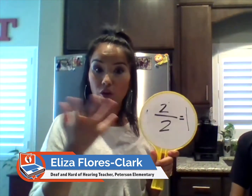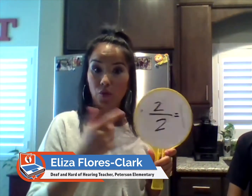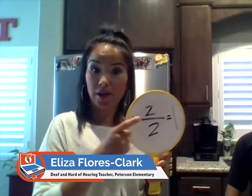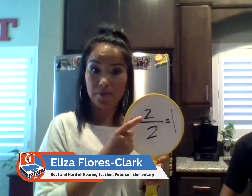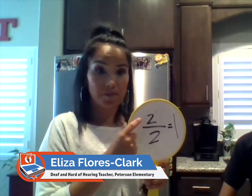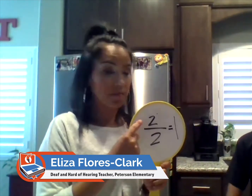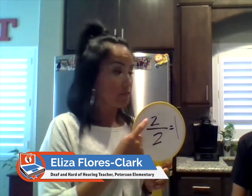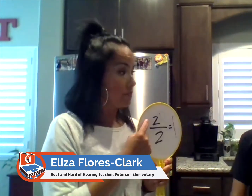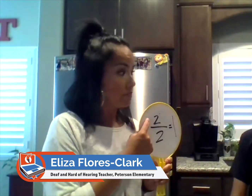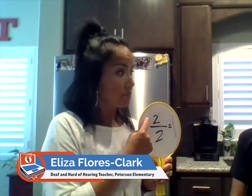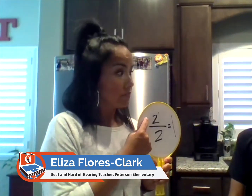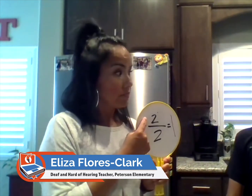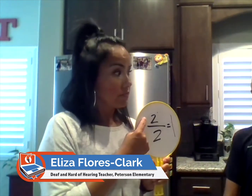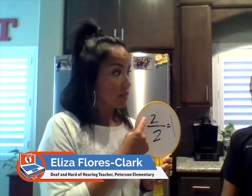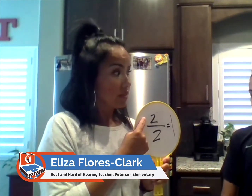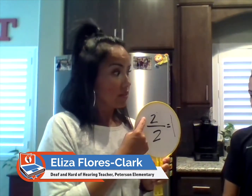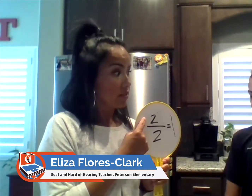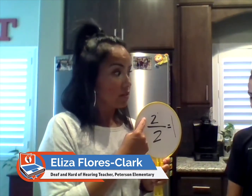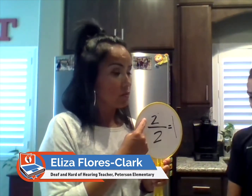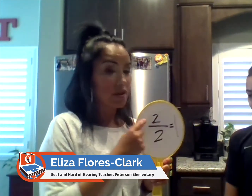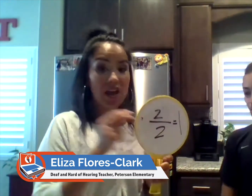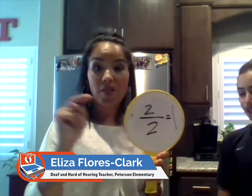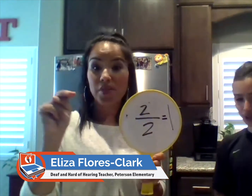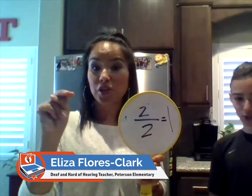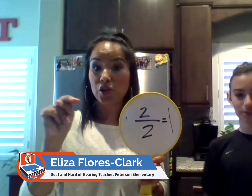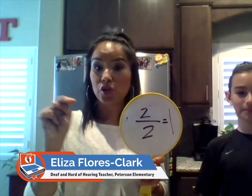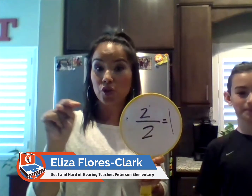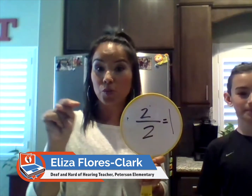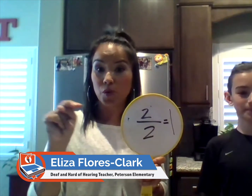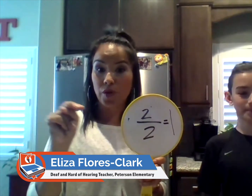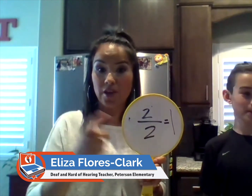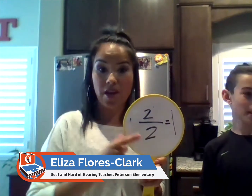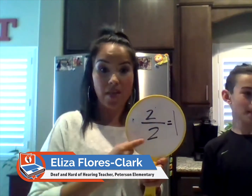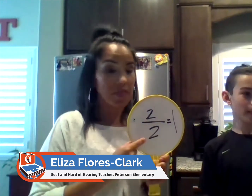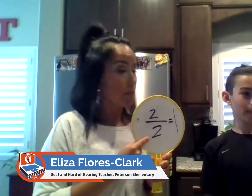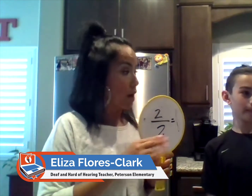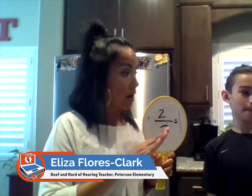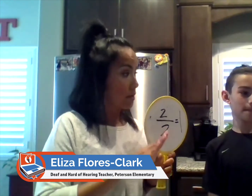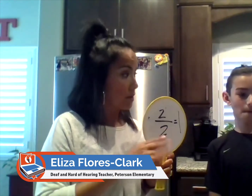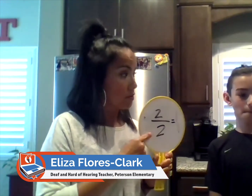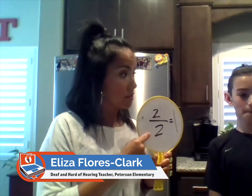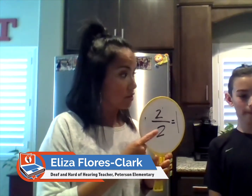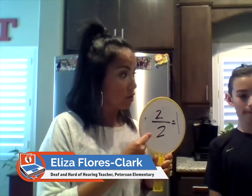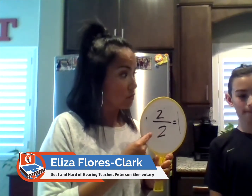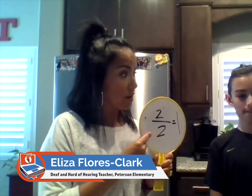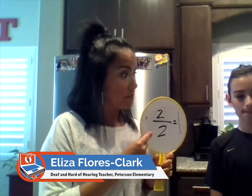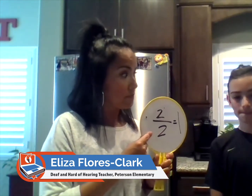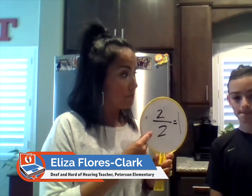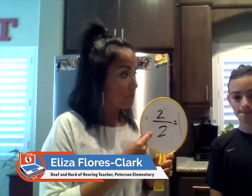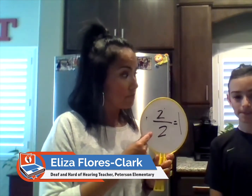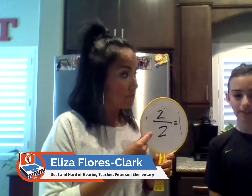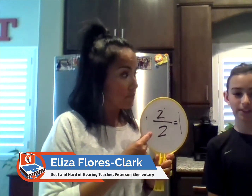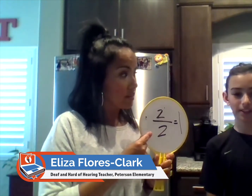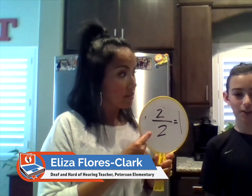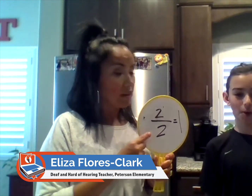what? The numerator. The numerator. And the bottom number is called what? Denominator.